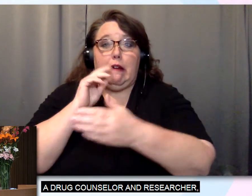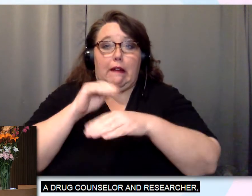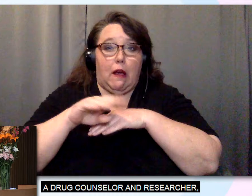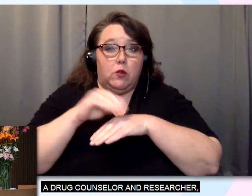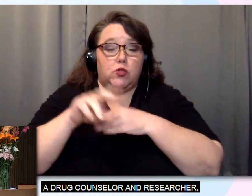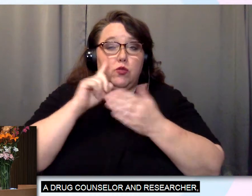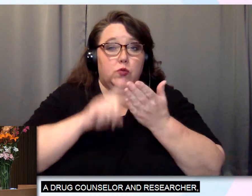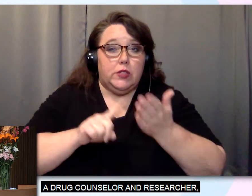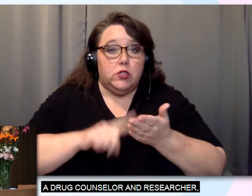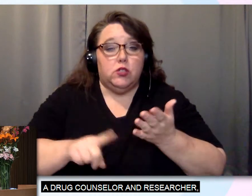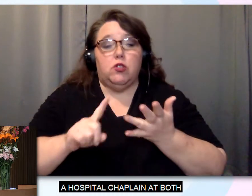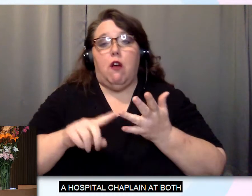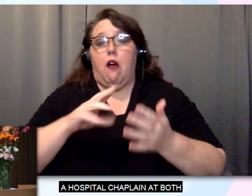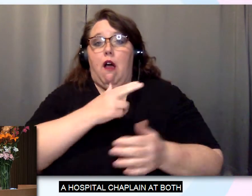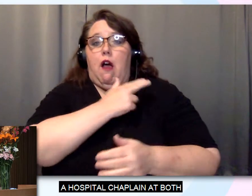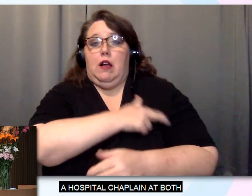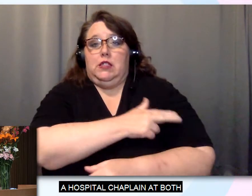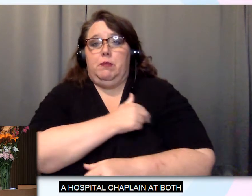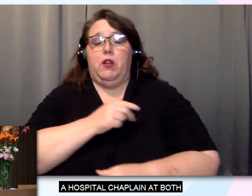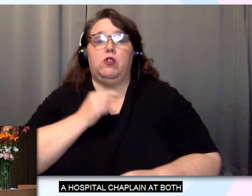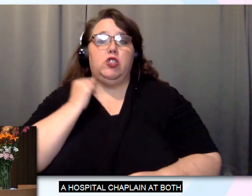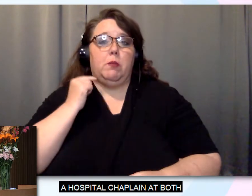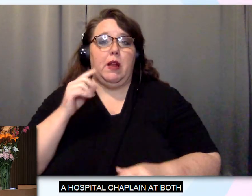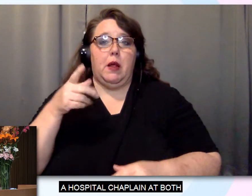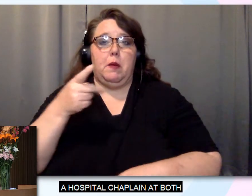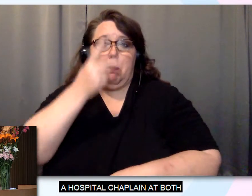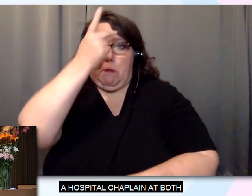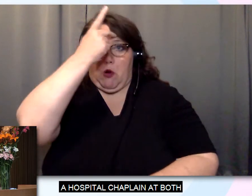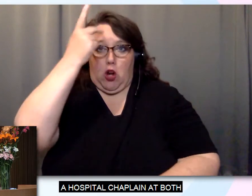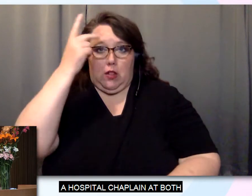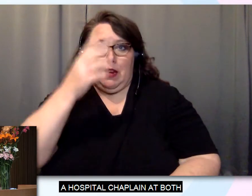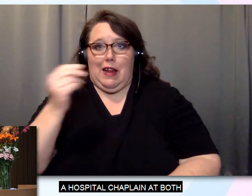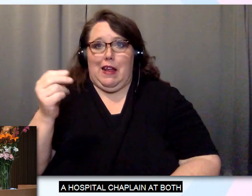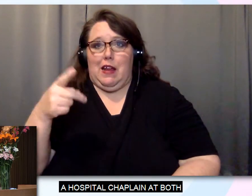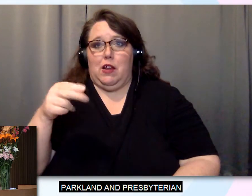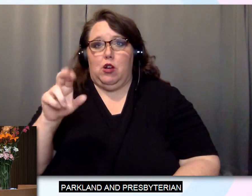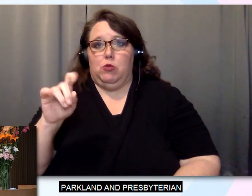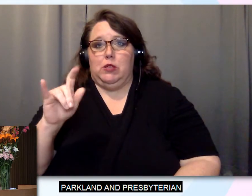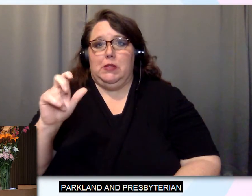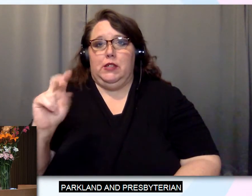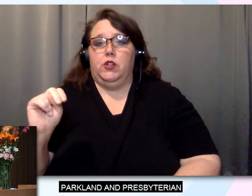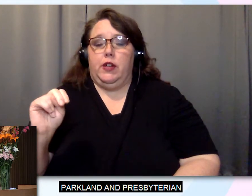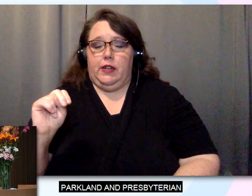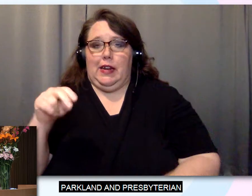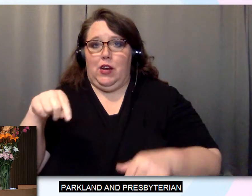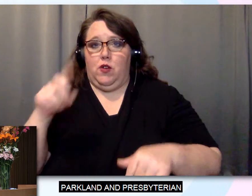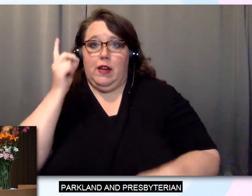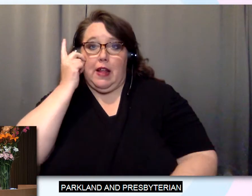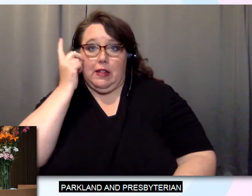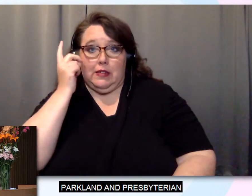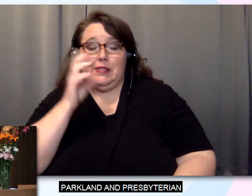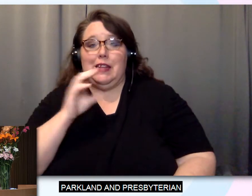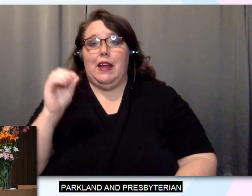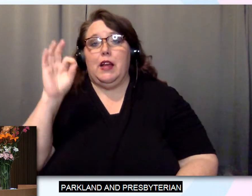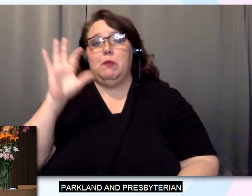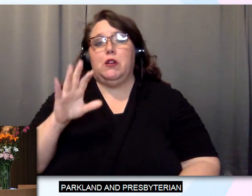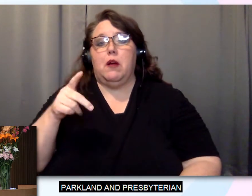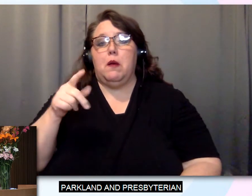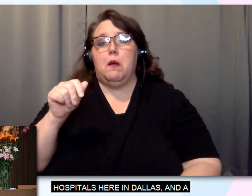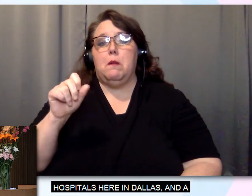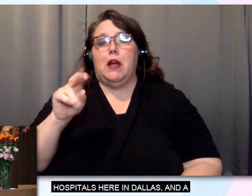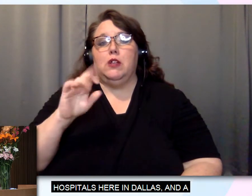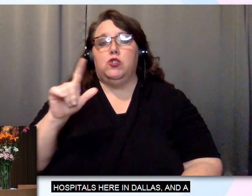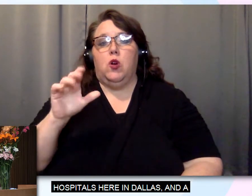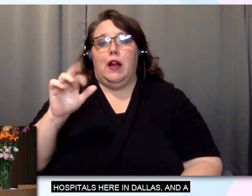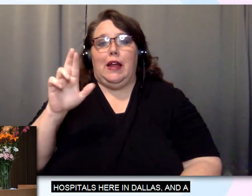and researcher, a hospital chaplain at both Parkland and Presbyterian's hospitals here in Dallas, and a